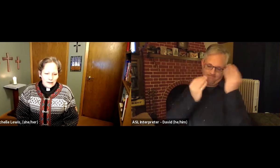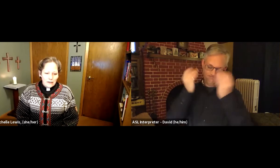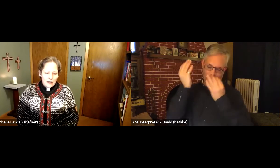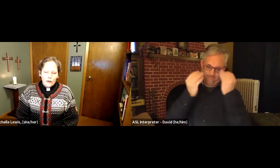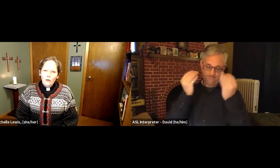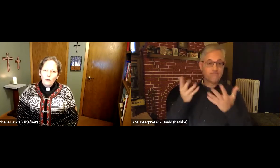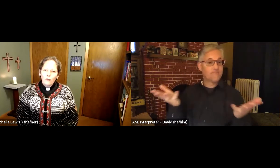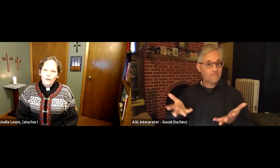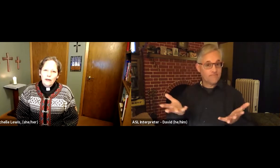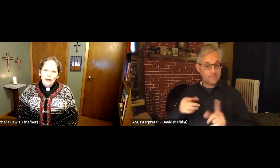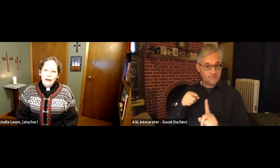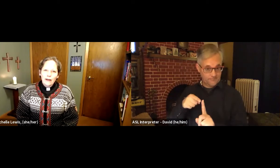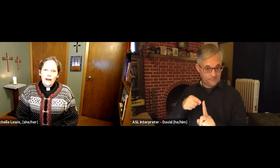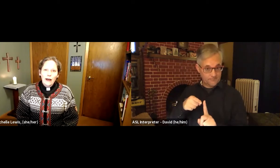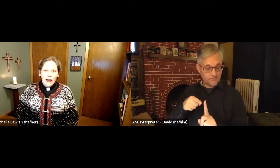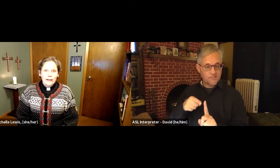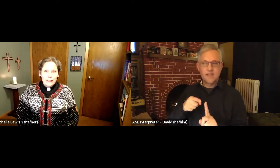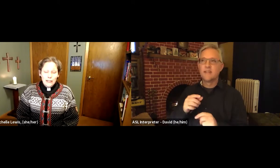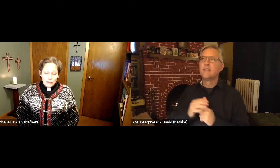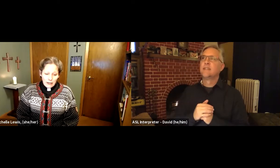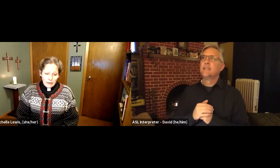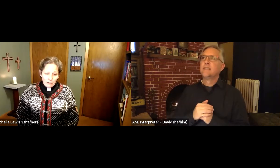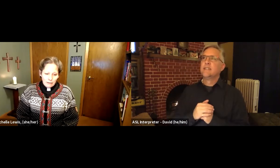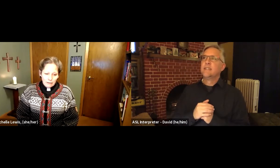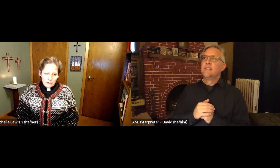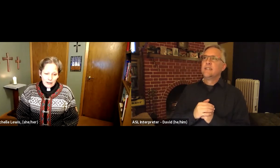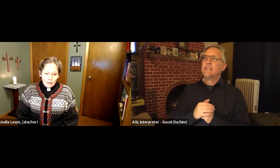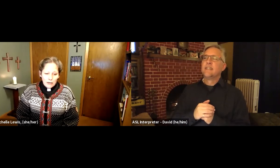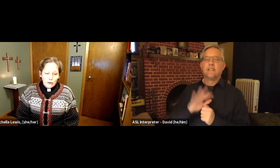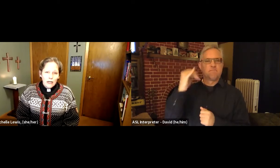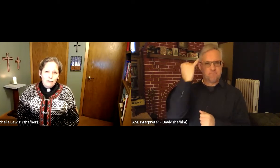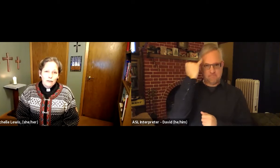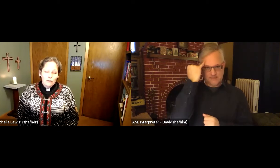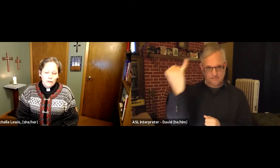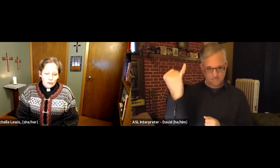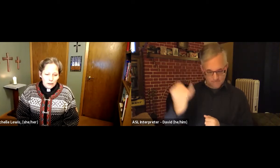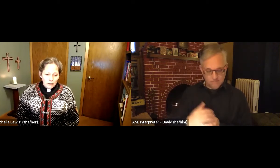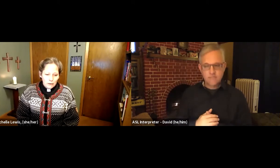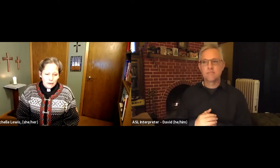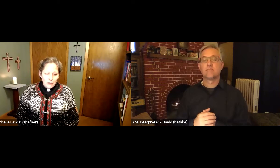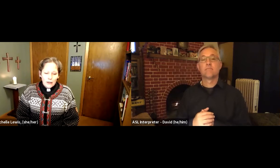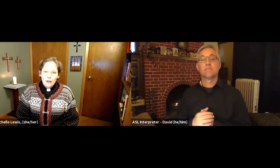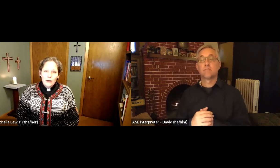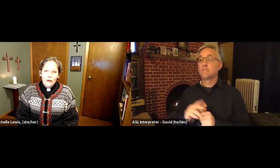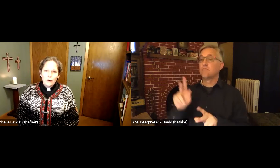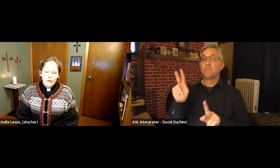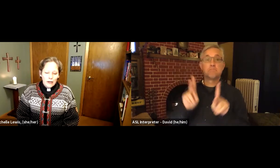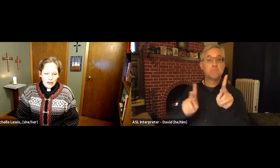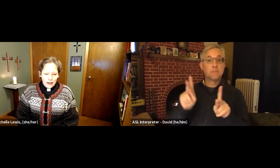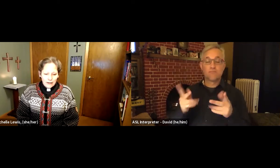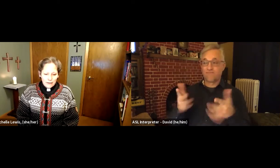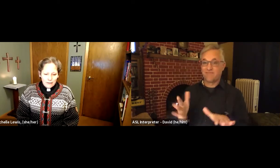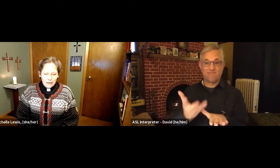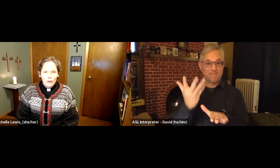idea that we can, at the same time, be grateful for people who